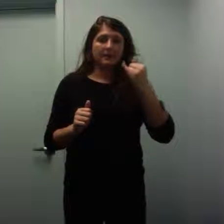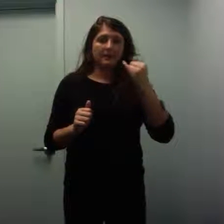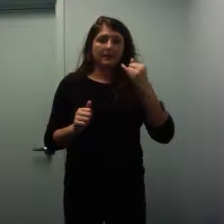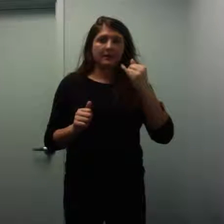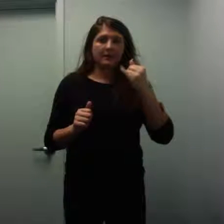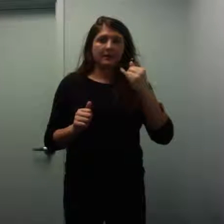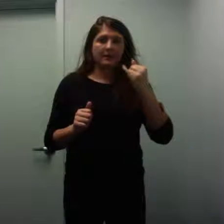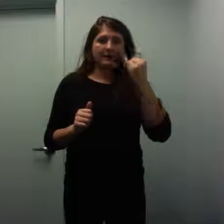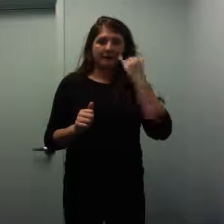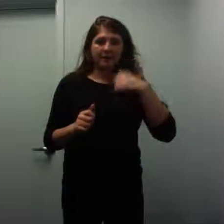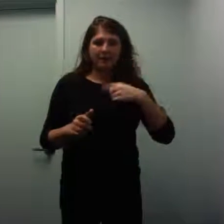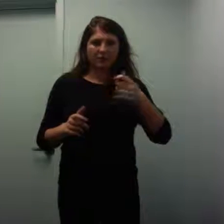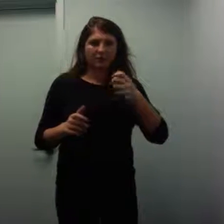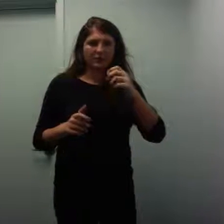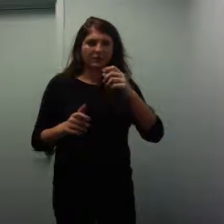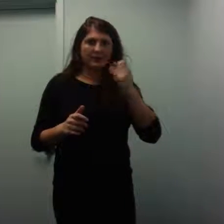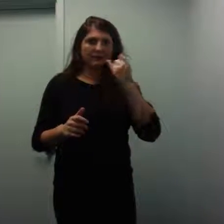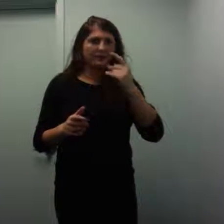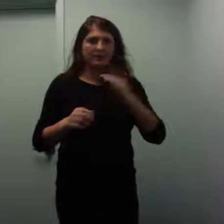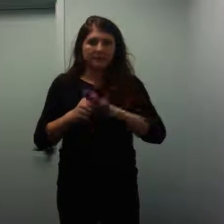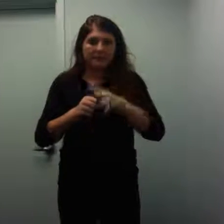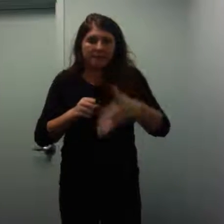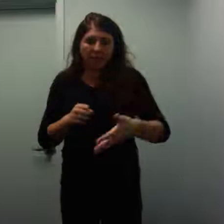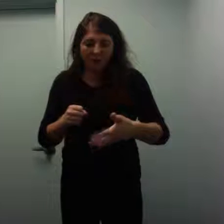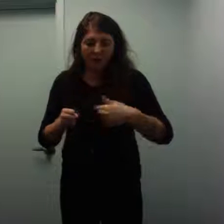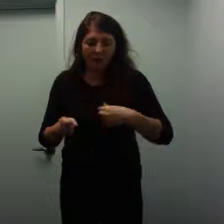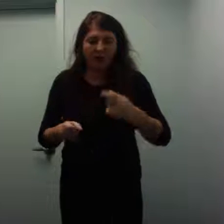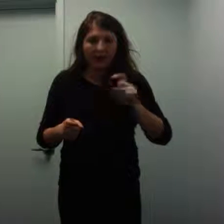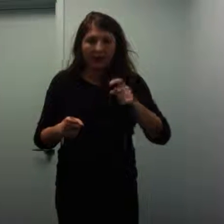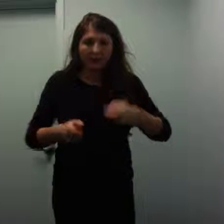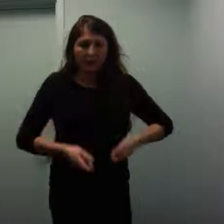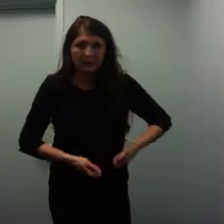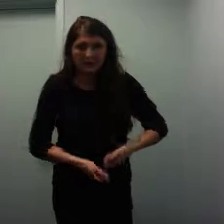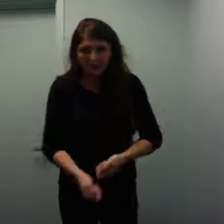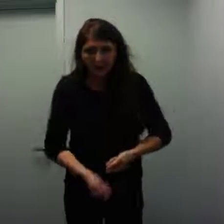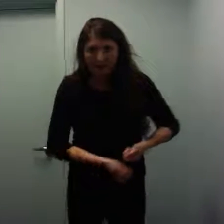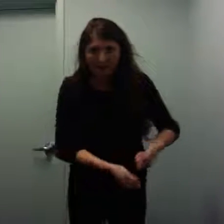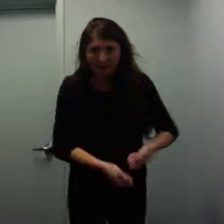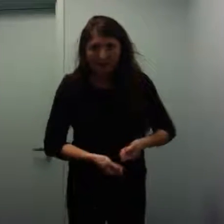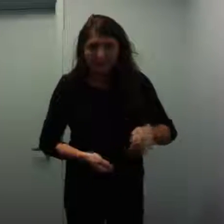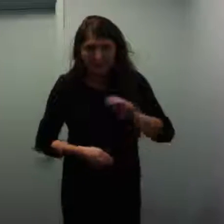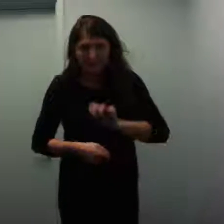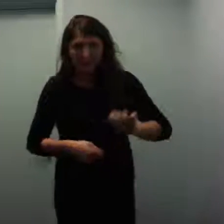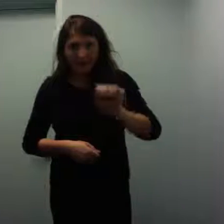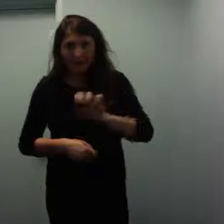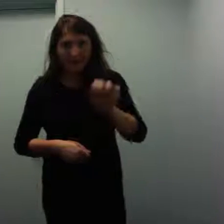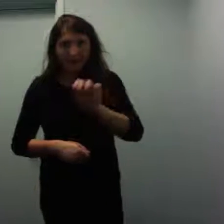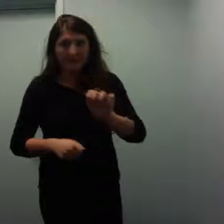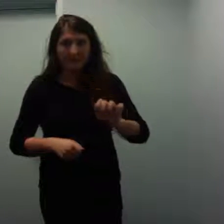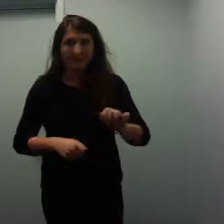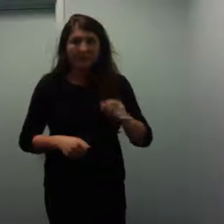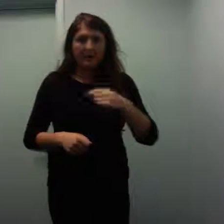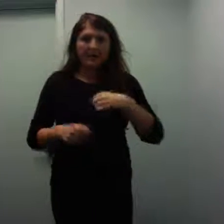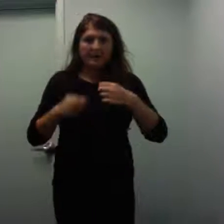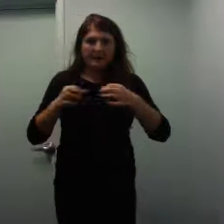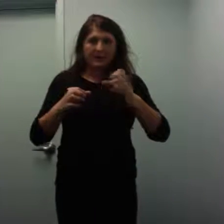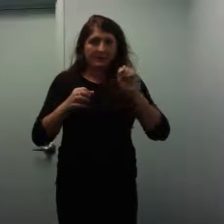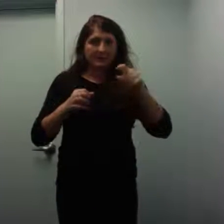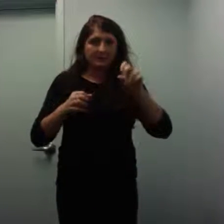pick anything else up. It's got all these nice little air pockets in here that trap the moisture or the water,